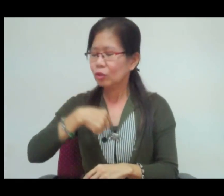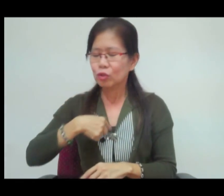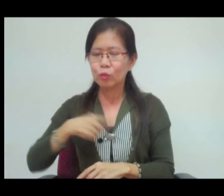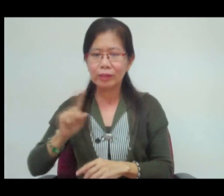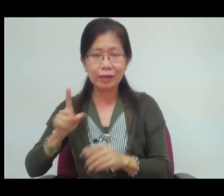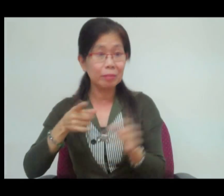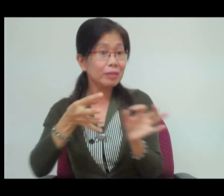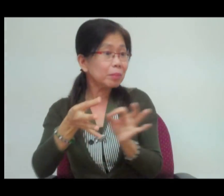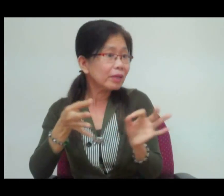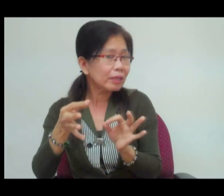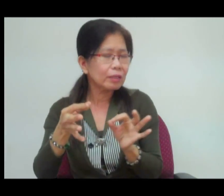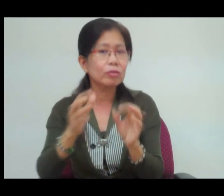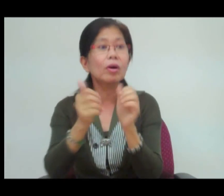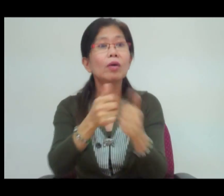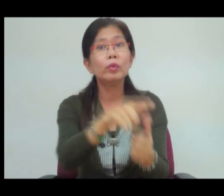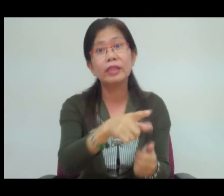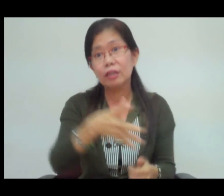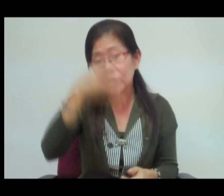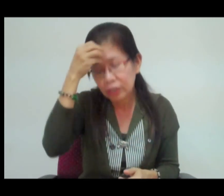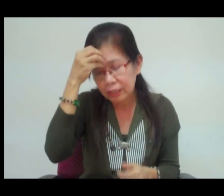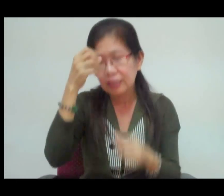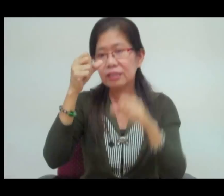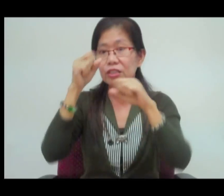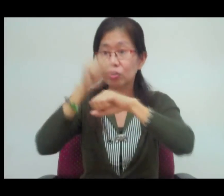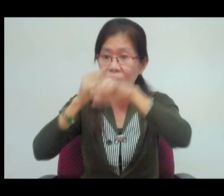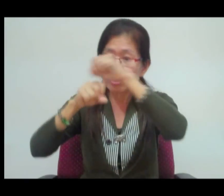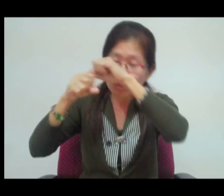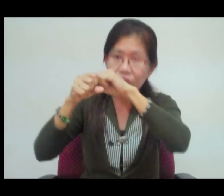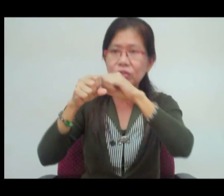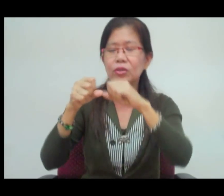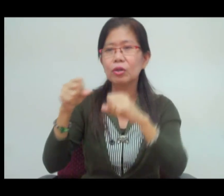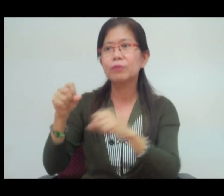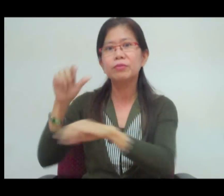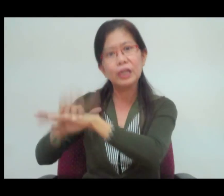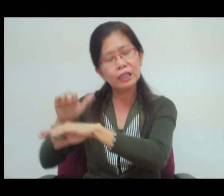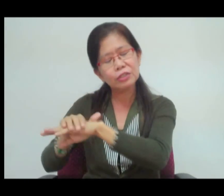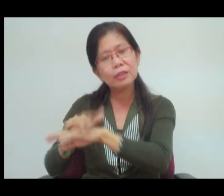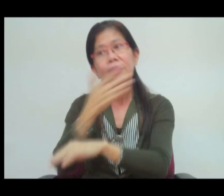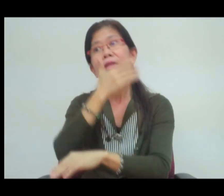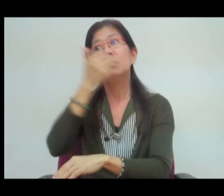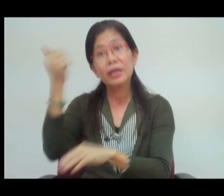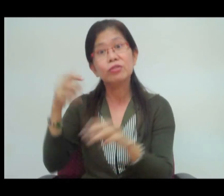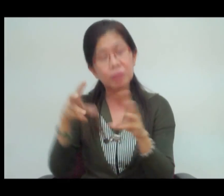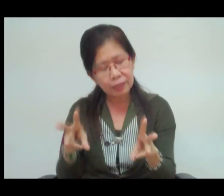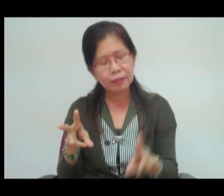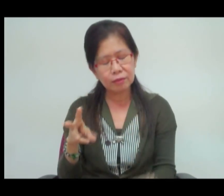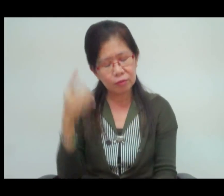to what I am explaining. So how will they learn the structures of English? The best way